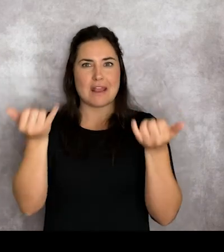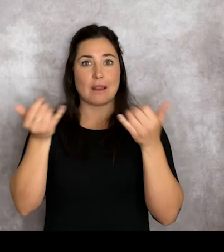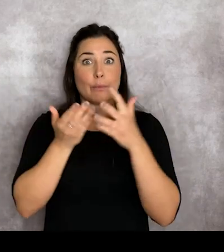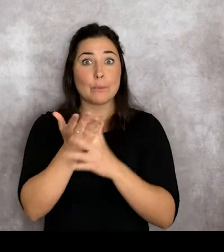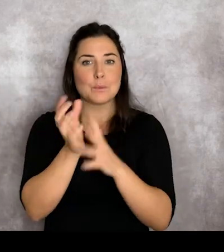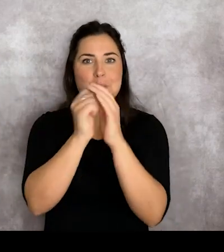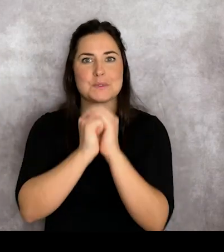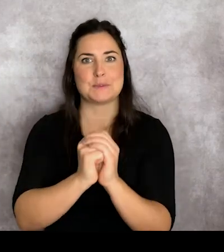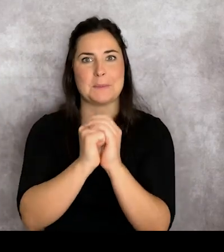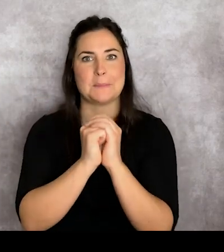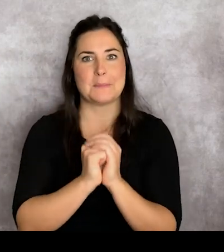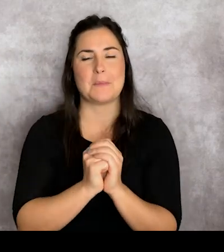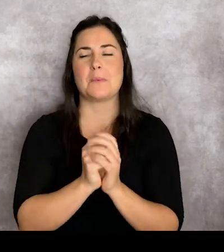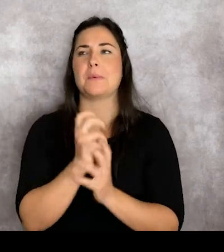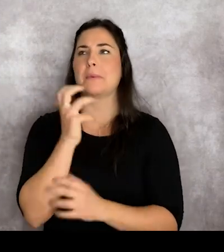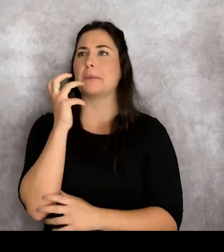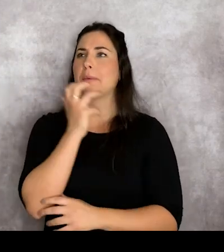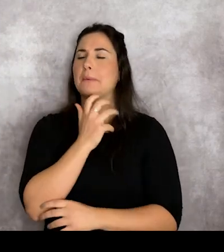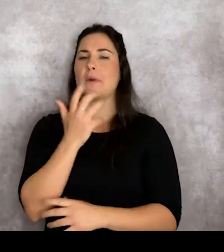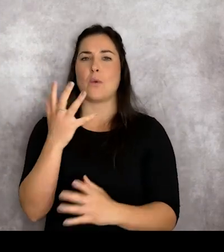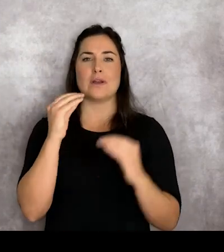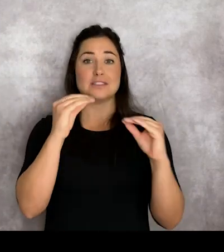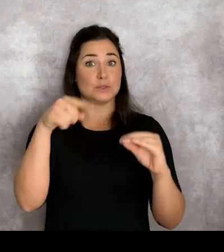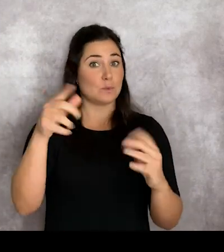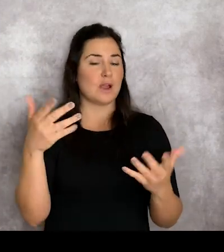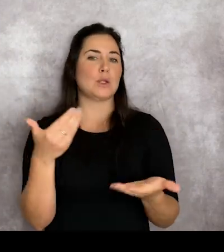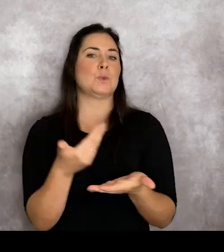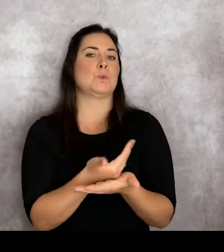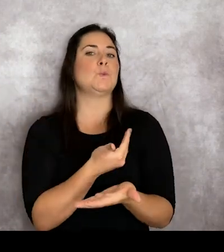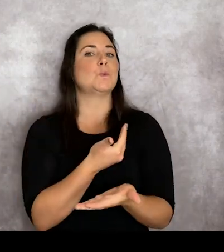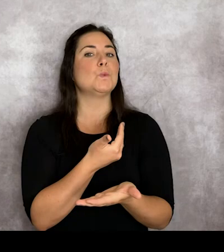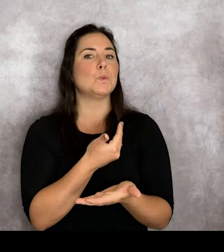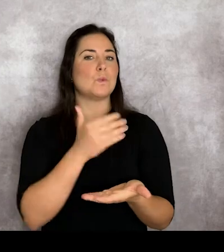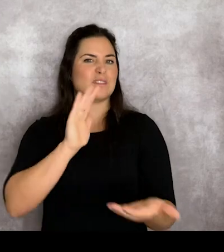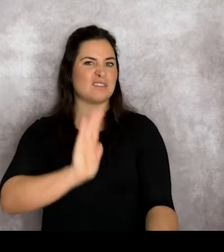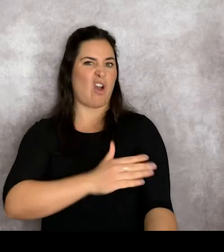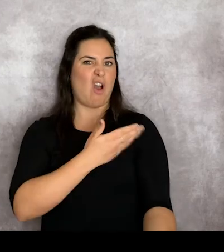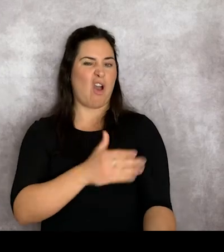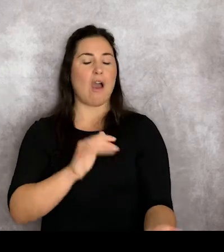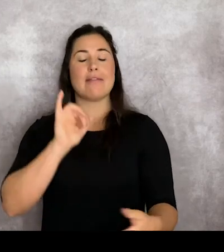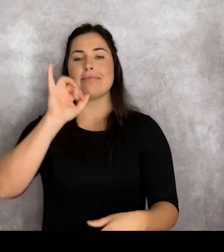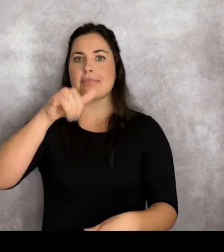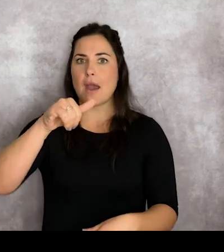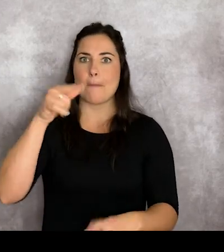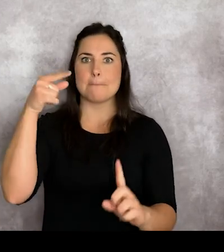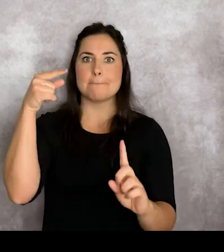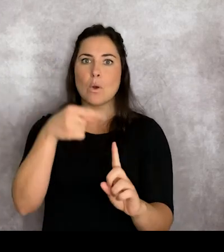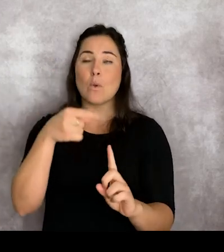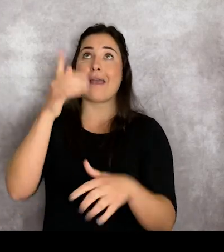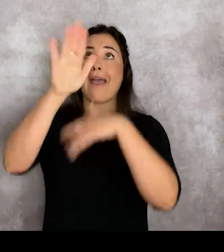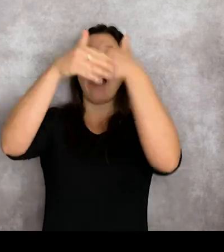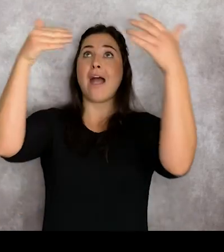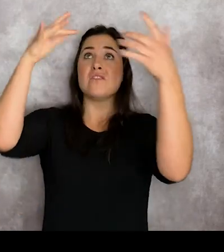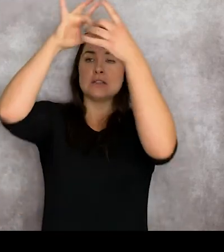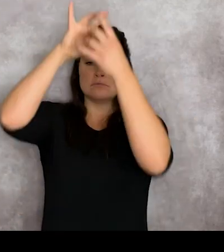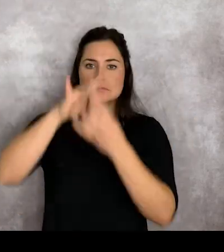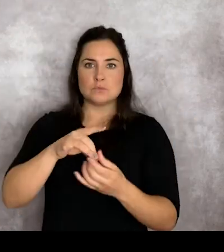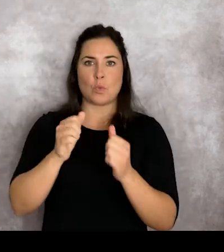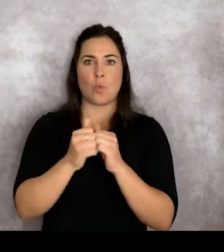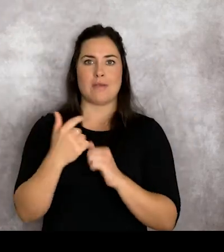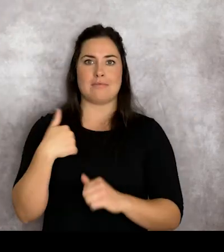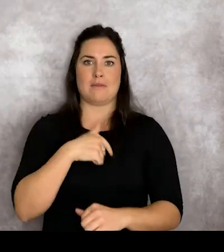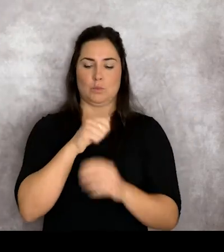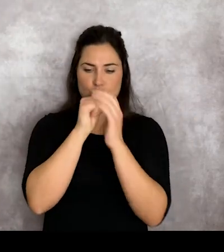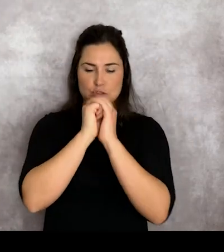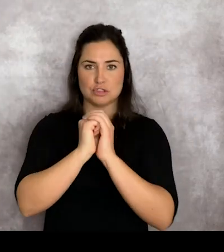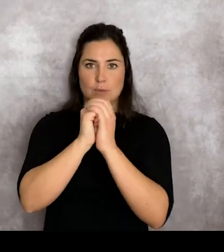earth. And I want to teach y'all a new song that's just that. It's just aligning our voices, it's